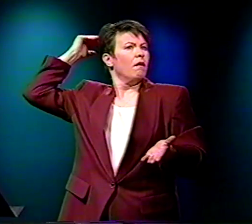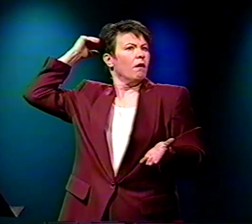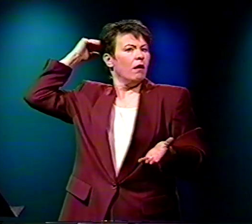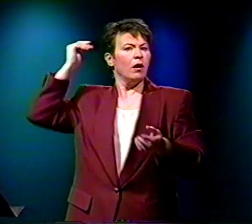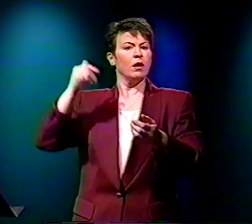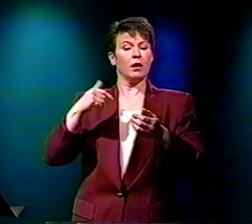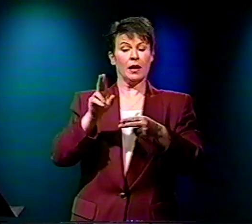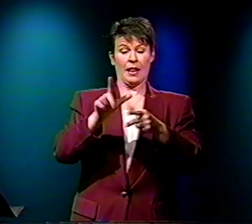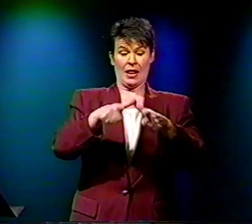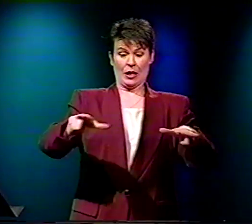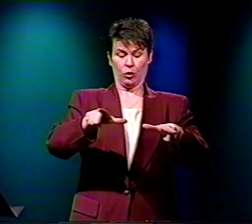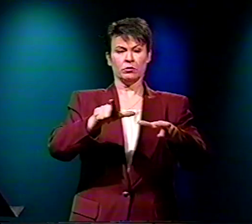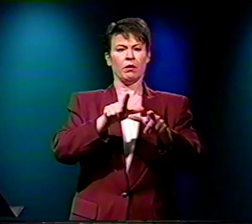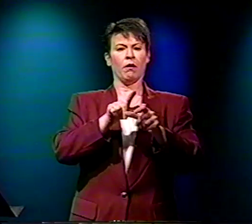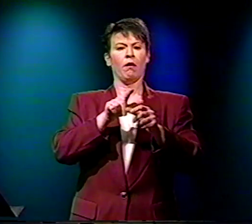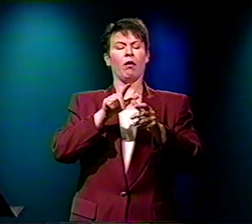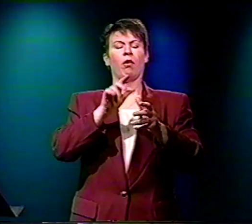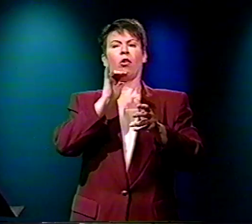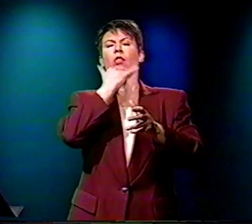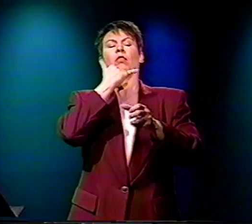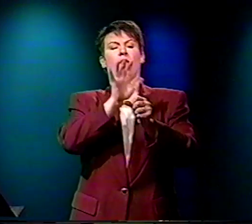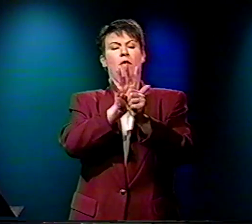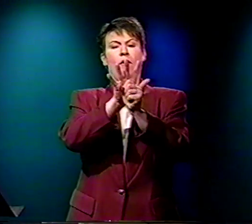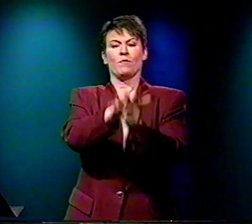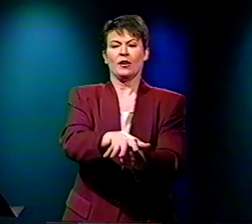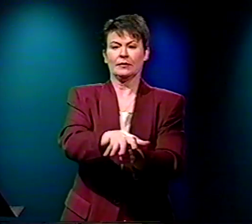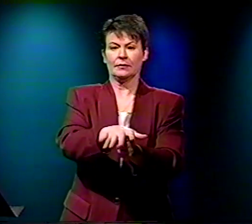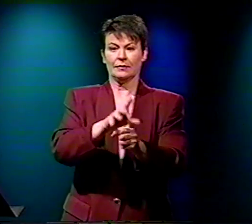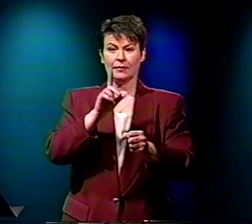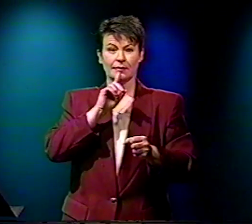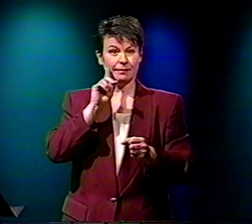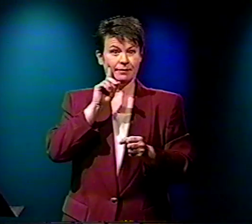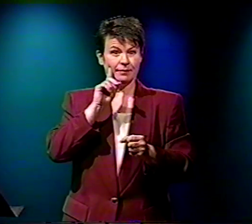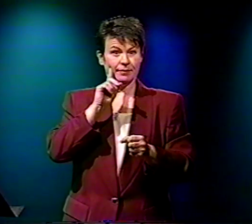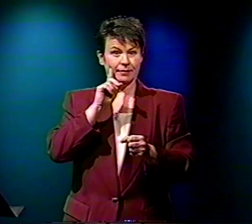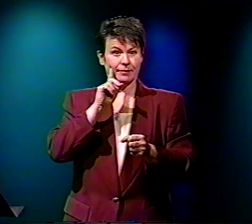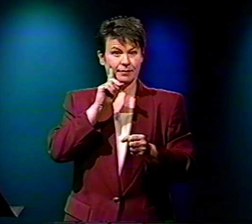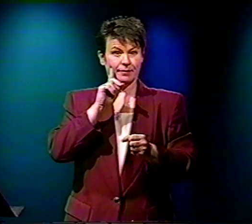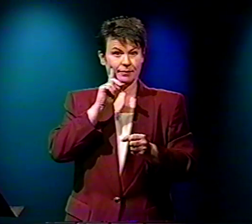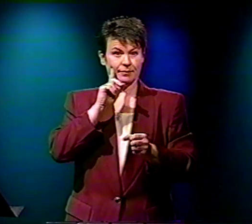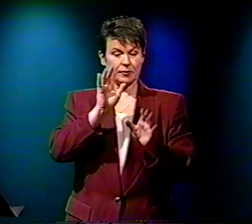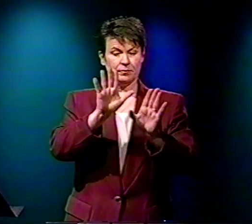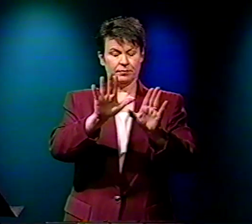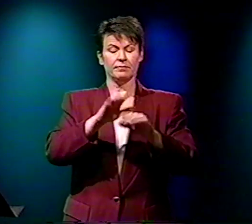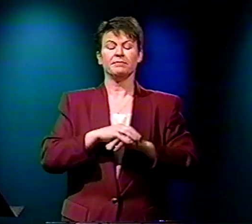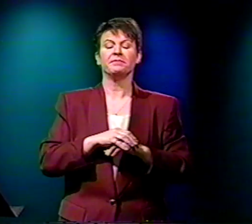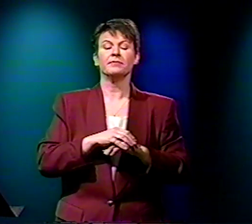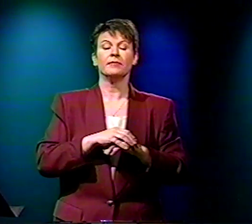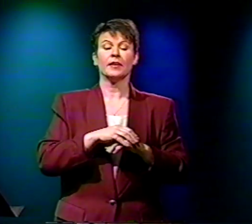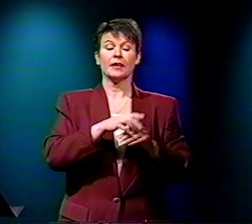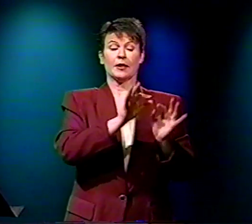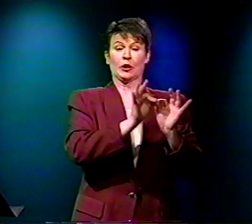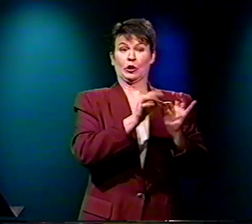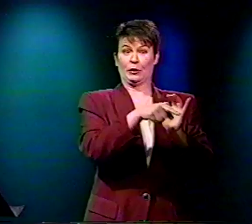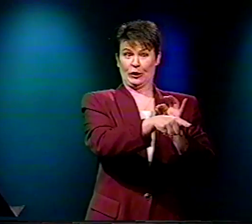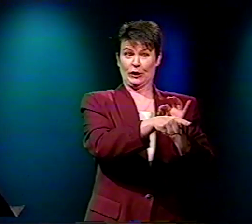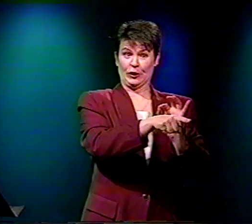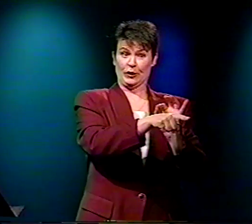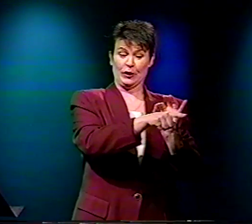we may subconsciously be aware, but nevertheless we end up oppressing people by the language we